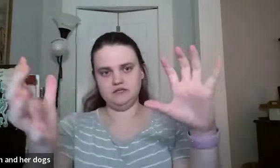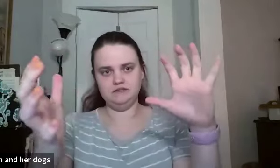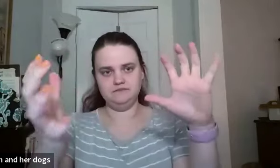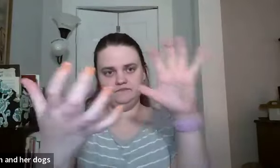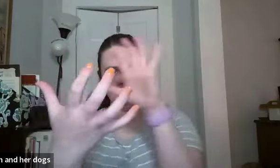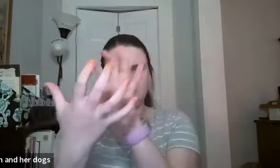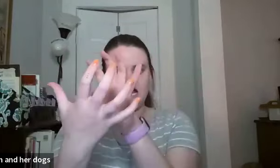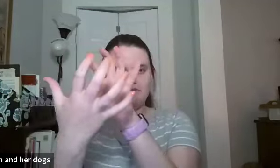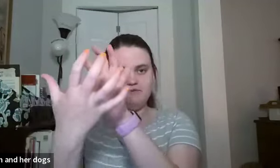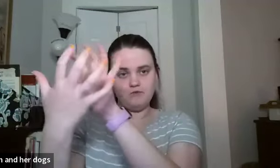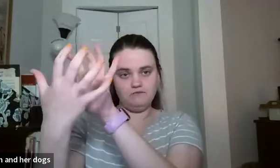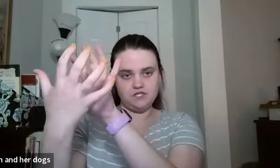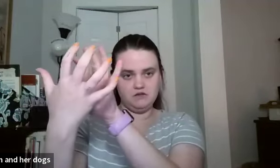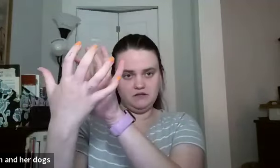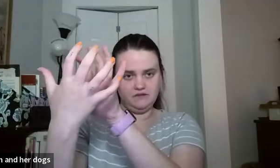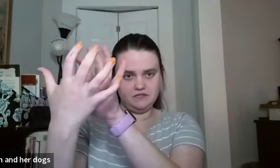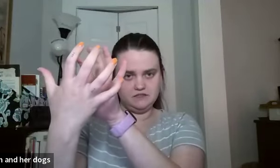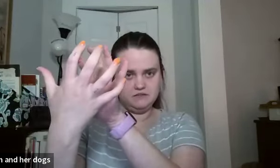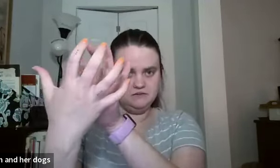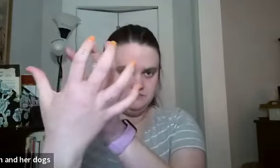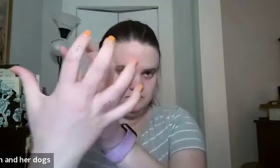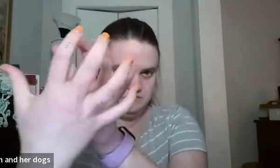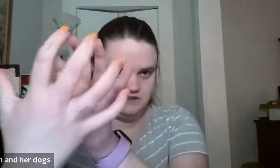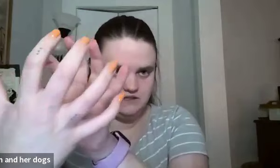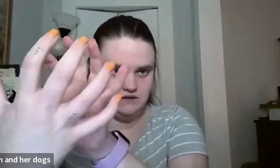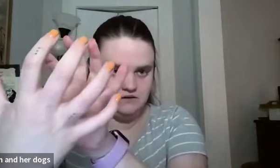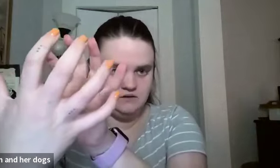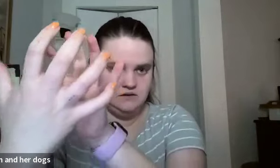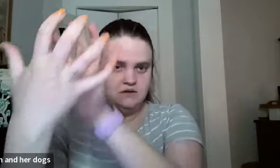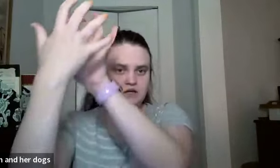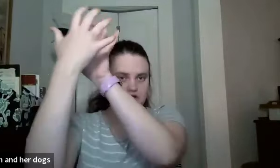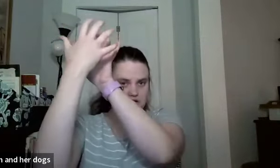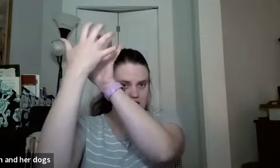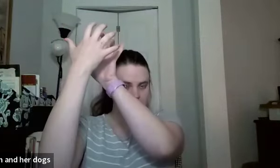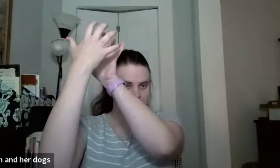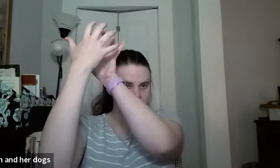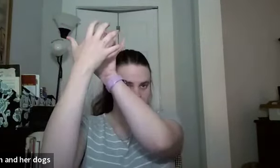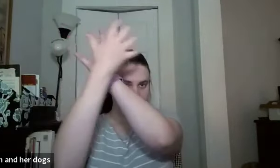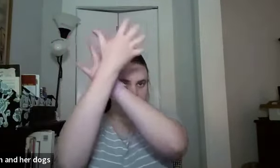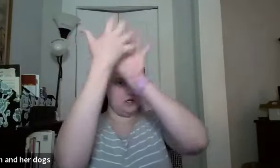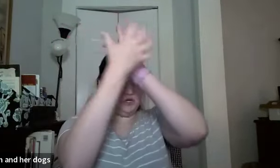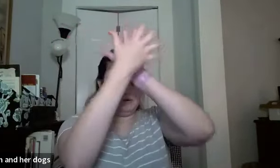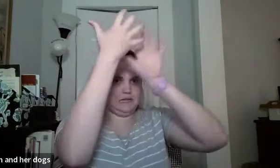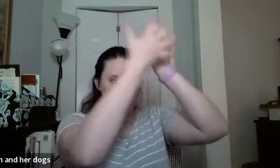bent. You're going to have them in front of each other like this. Do you see? And you're going to have it right here, and you're going to go